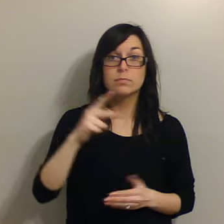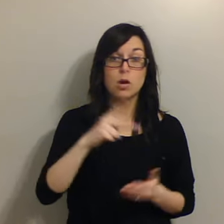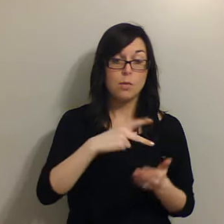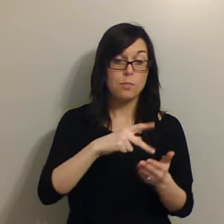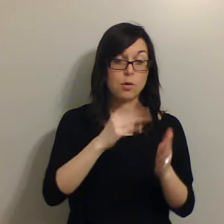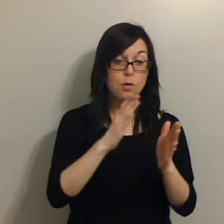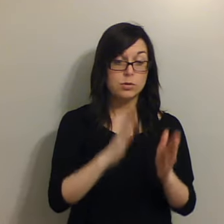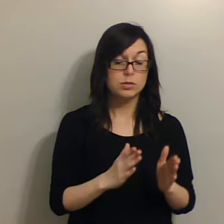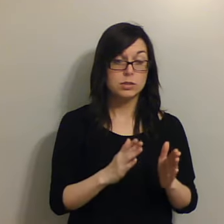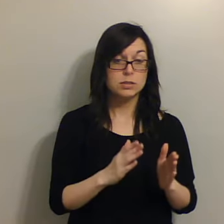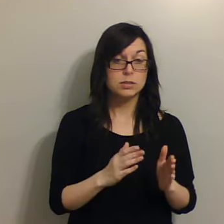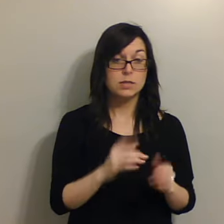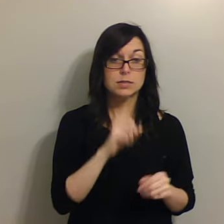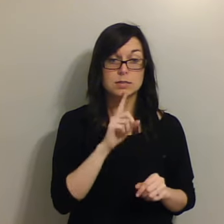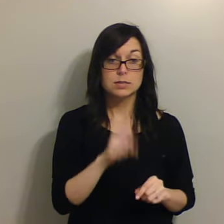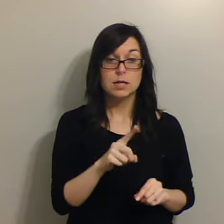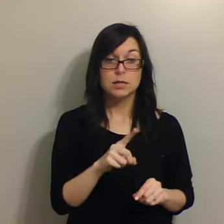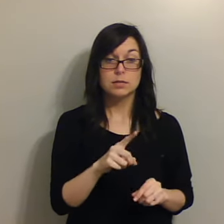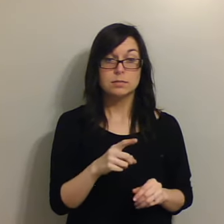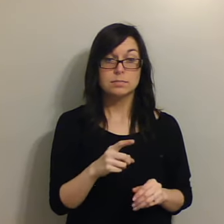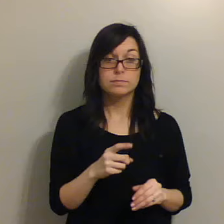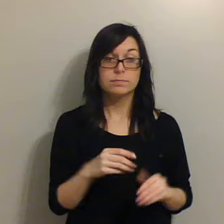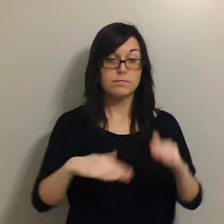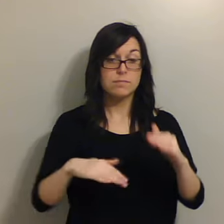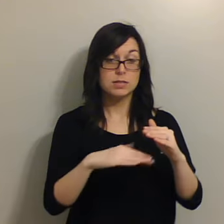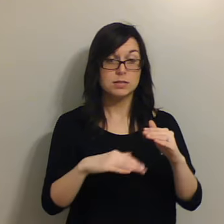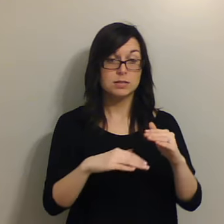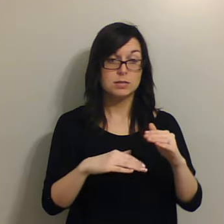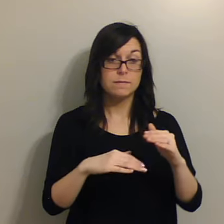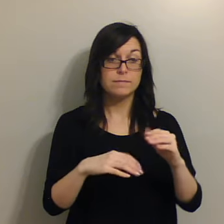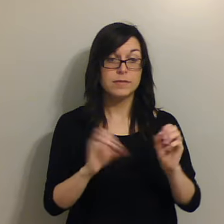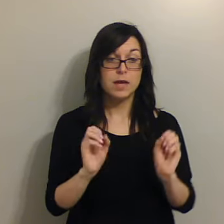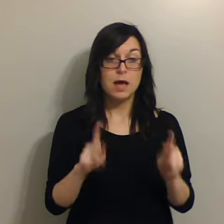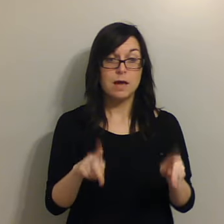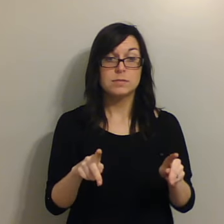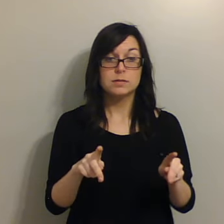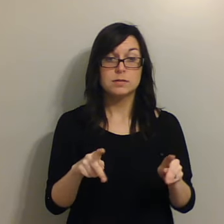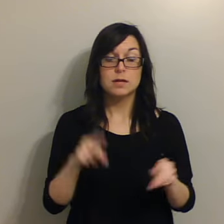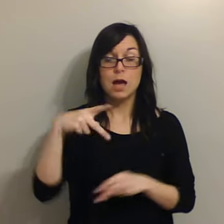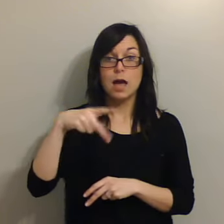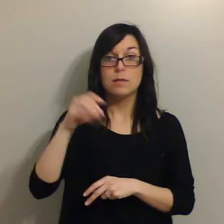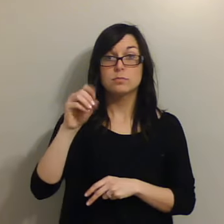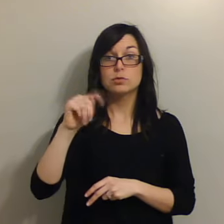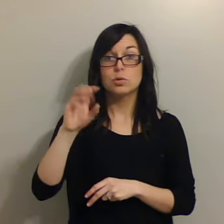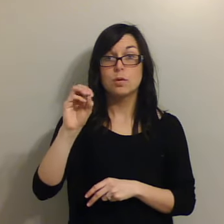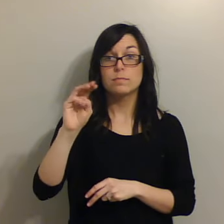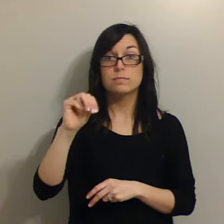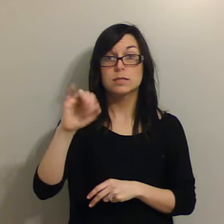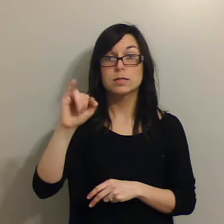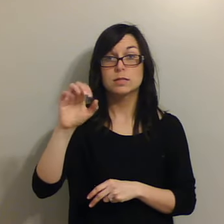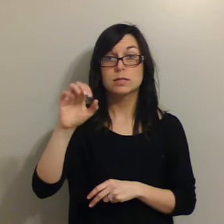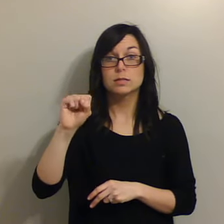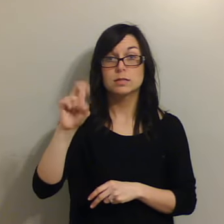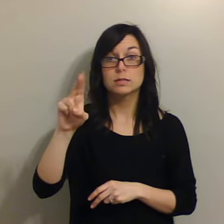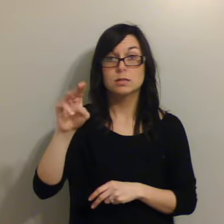Jeffers says in her book of the same title, Feel the fear and do it anyway. Each time we venture beyond